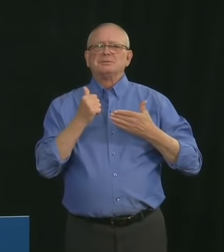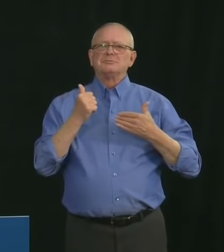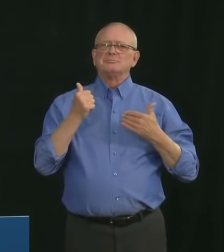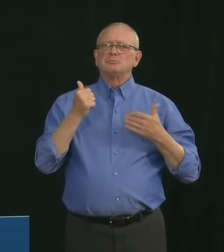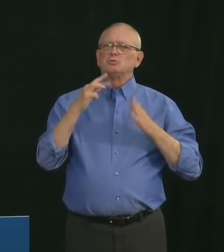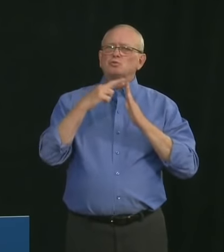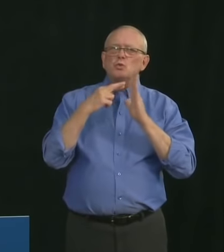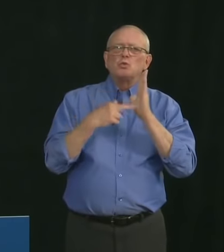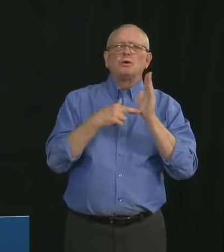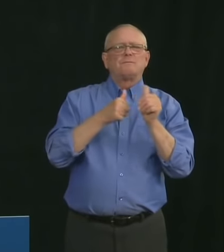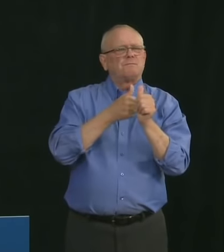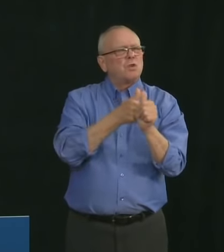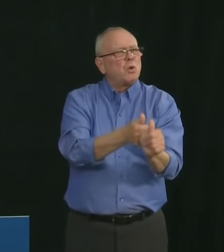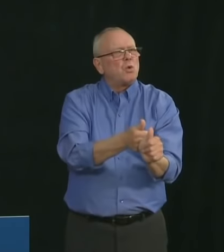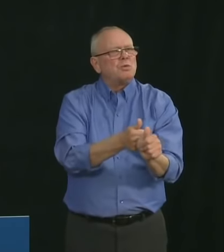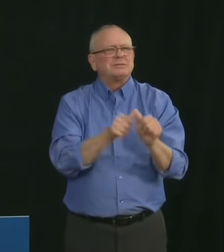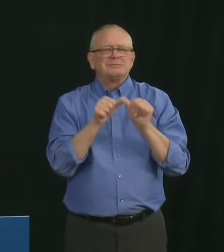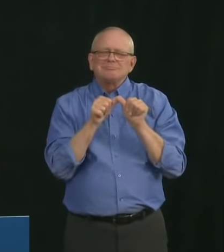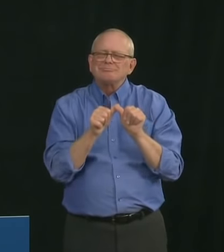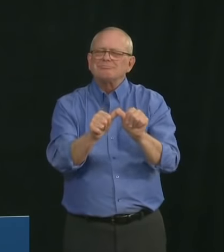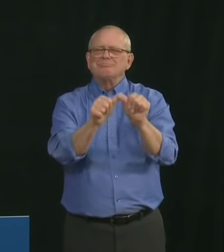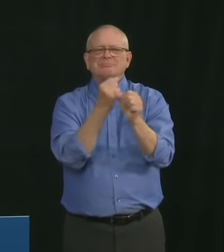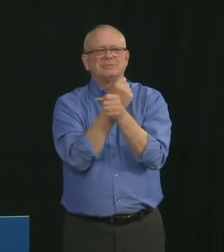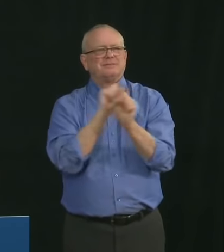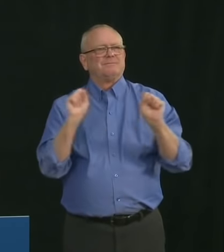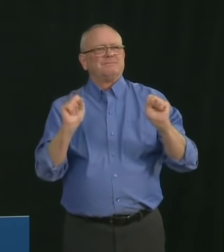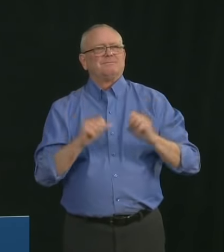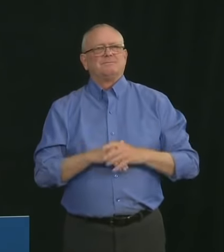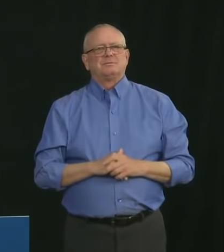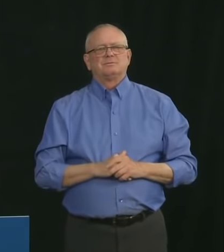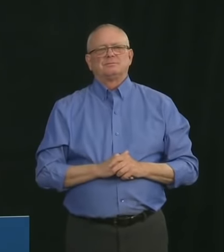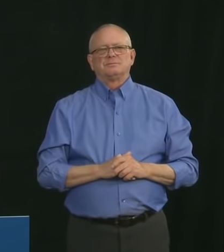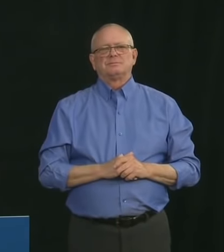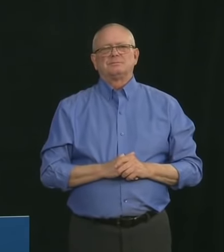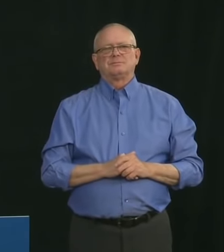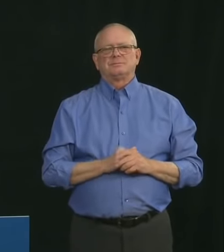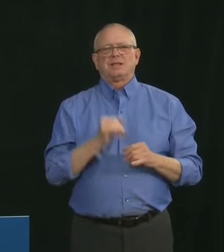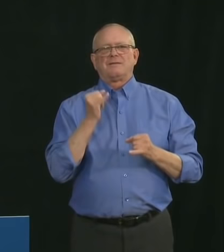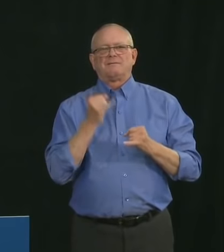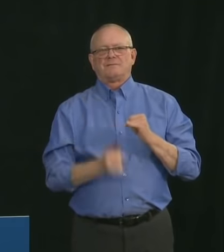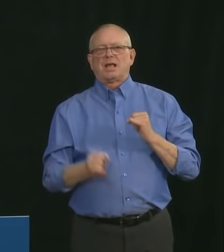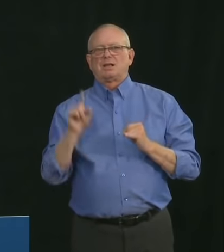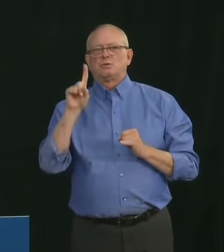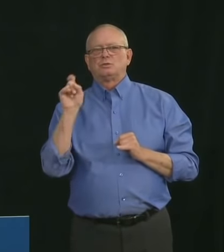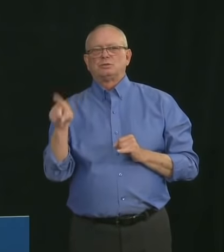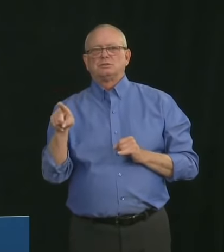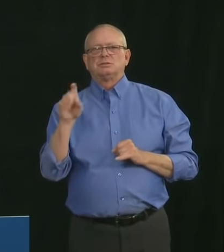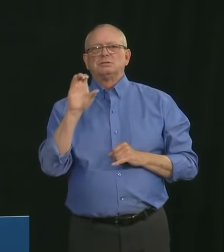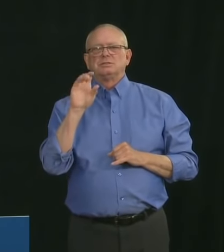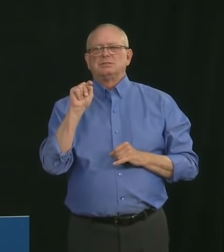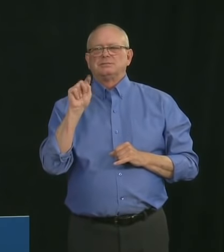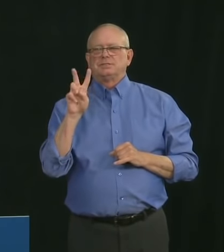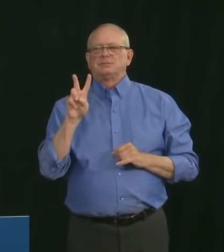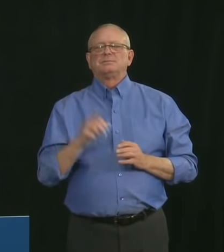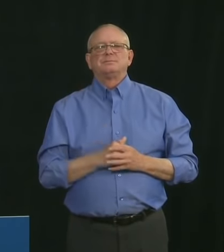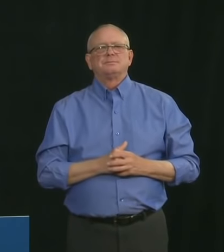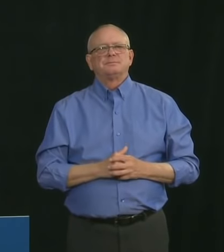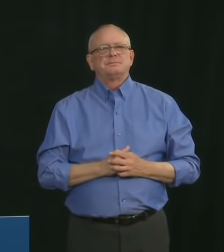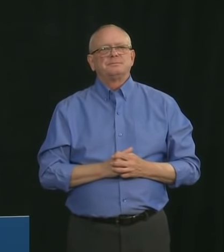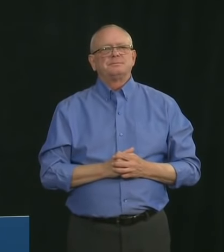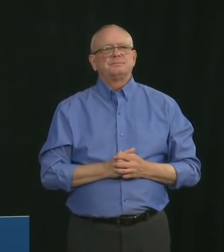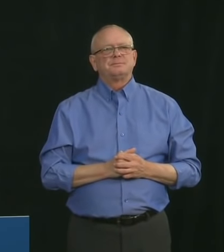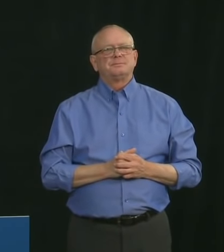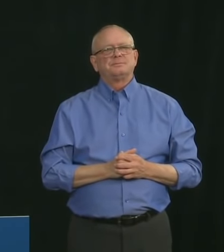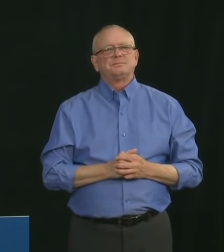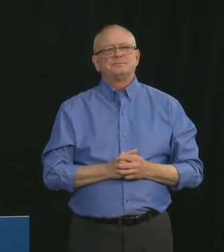through our final question, please? Yes, final question is Brenna Rose with CTV News. Go ahead, Brenna. Hi, just have